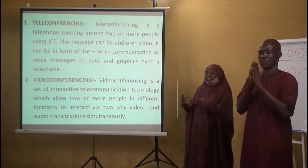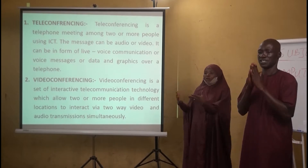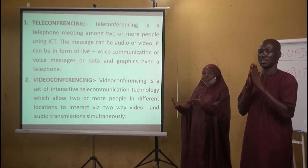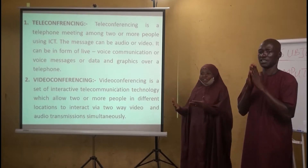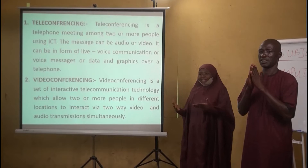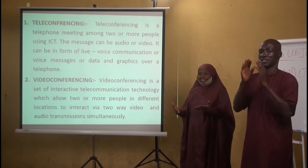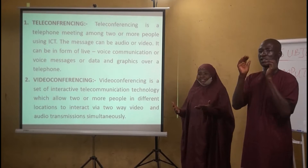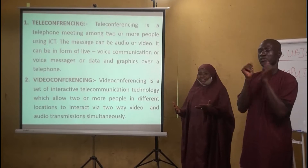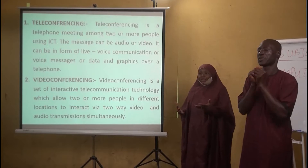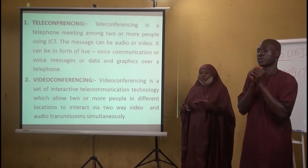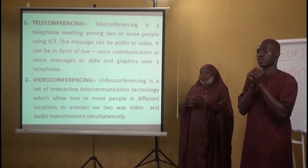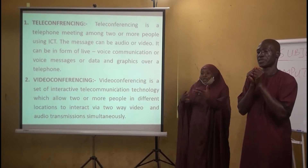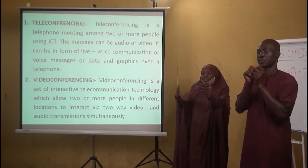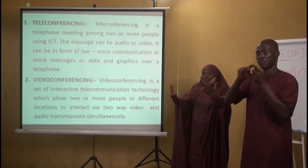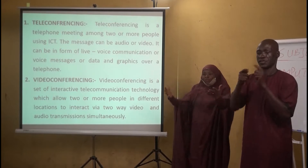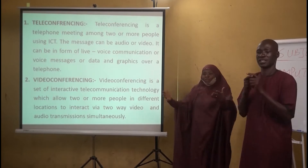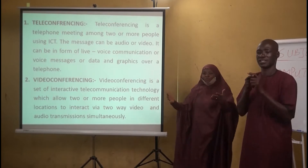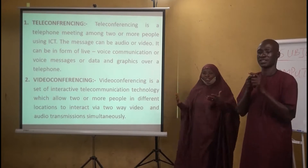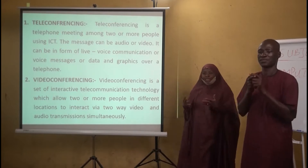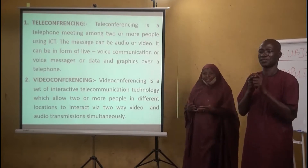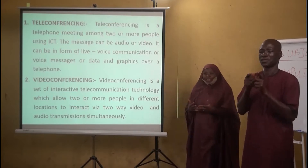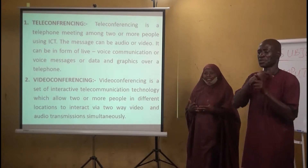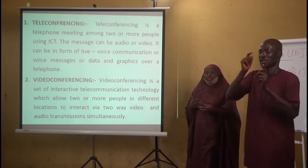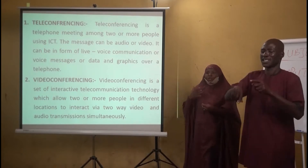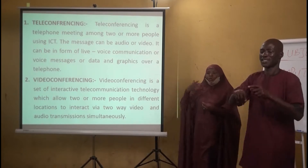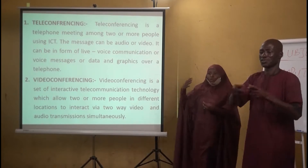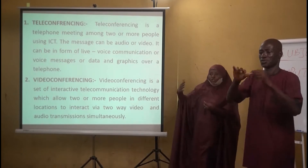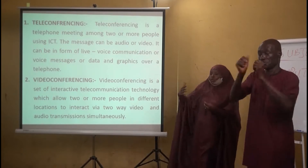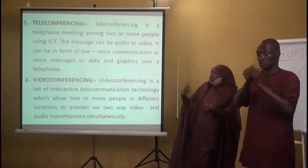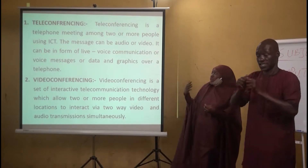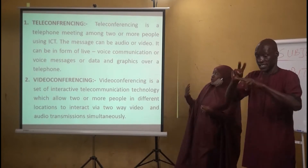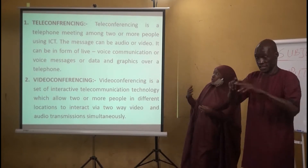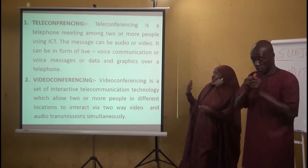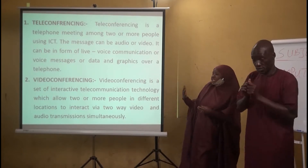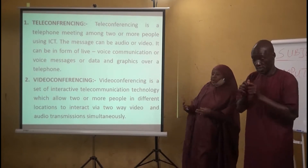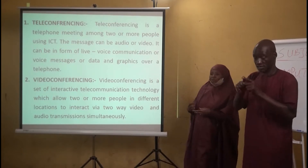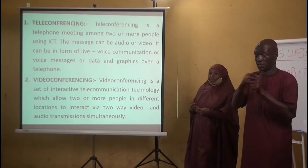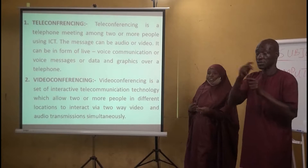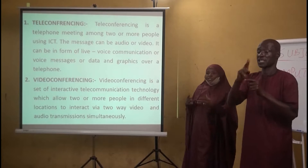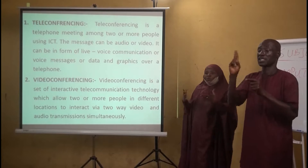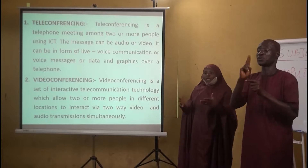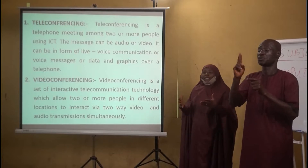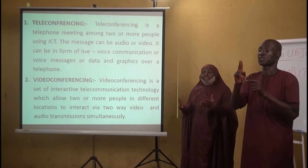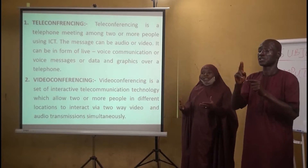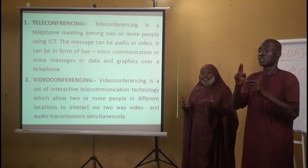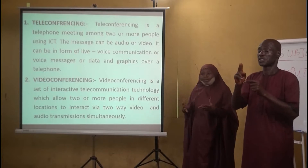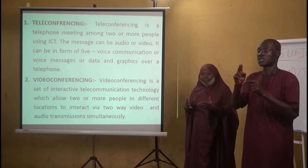The COVID-19, we cannot meet physically. But with the use of the teleconferencing, we can still hold the